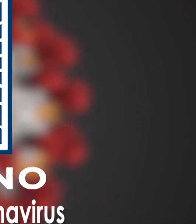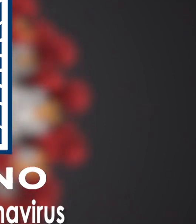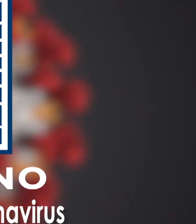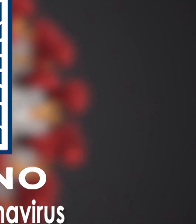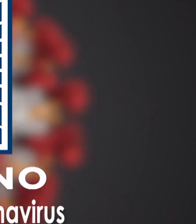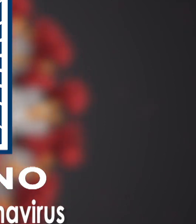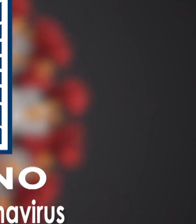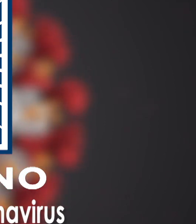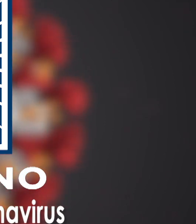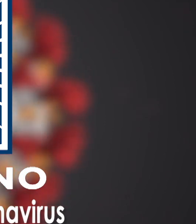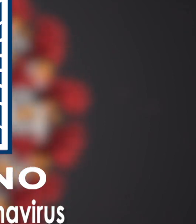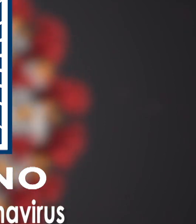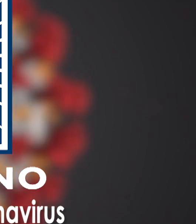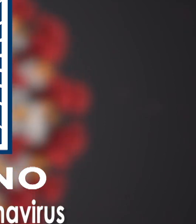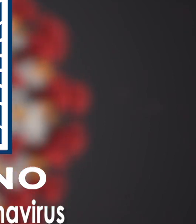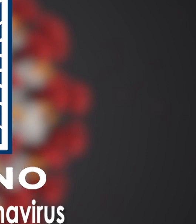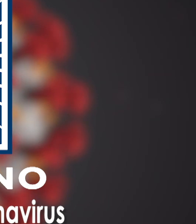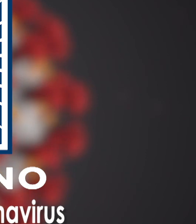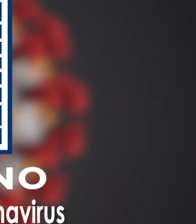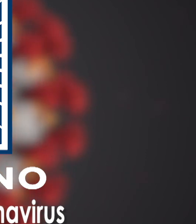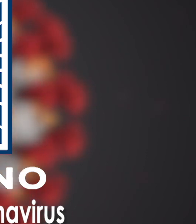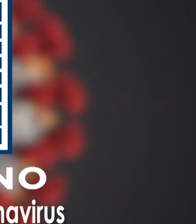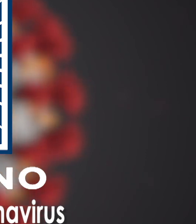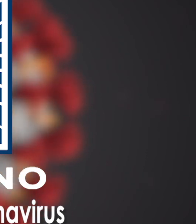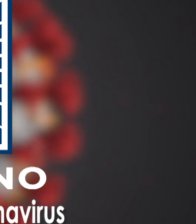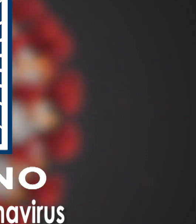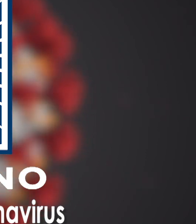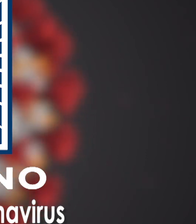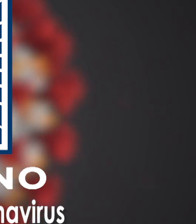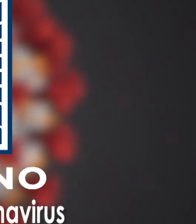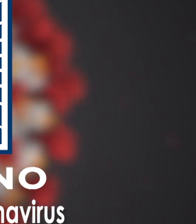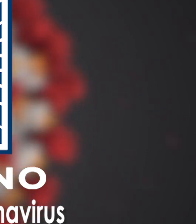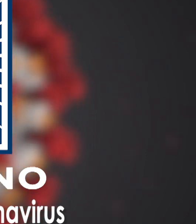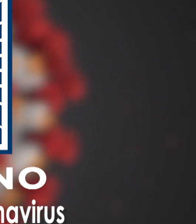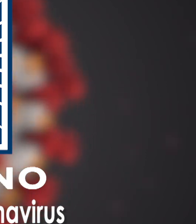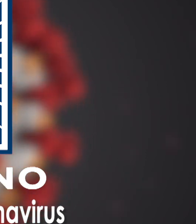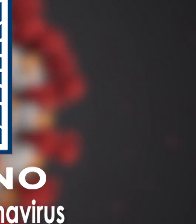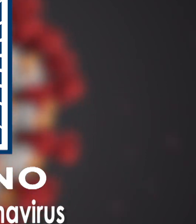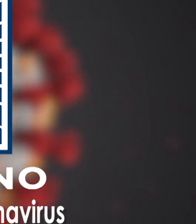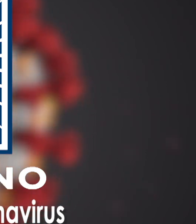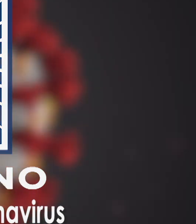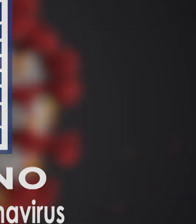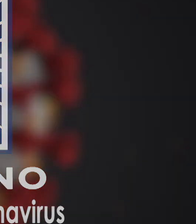pandemic in Cupertino, please visit cupertino.org/coronavirus.